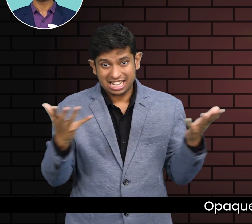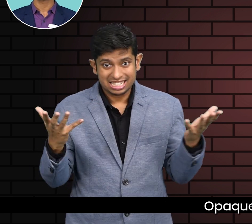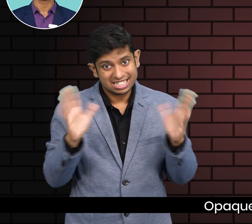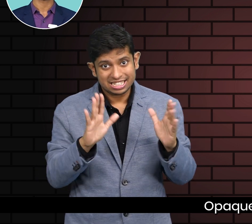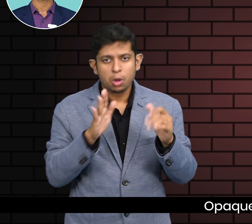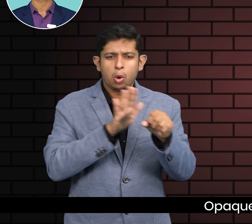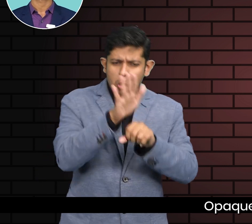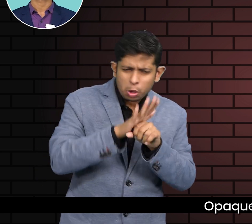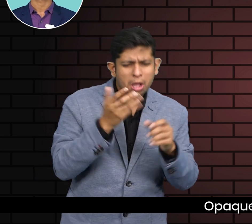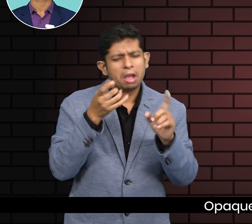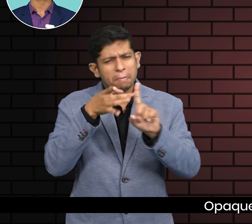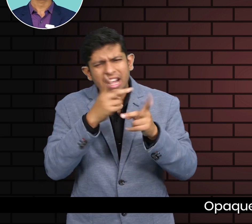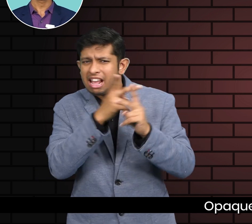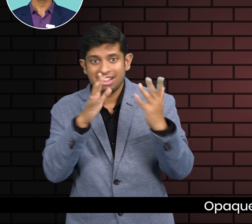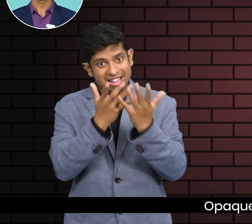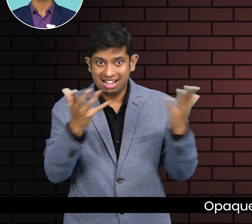Opaque objects.